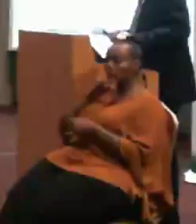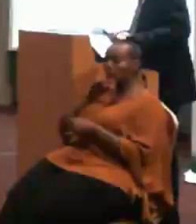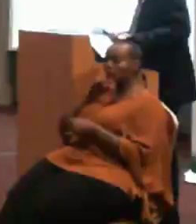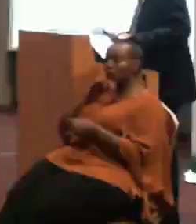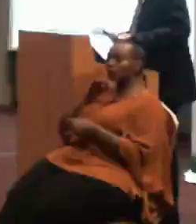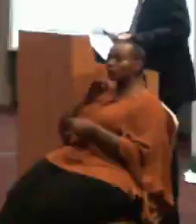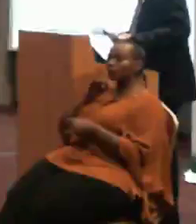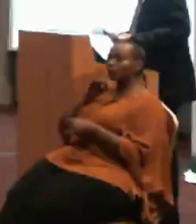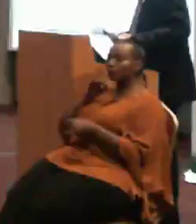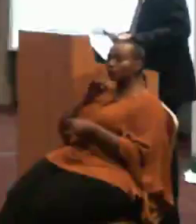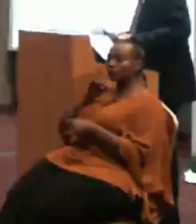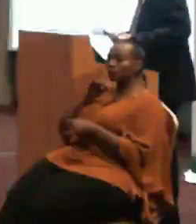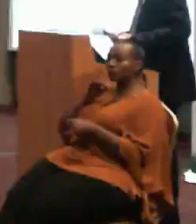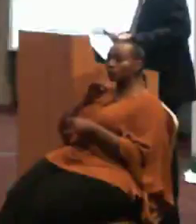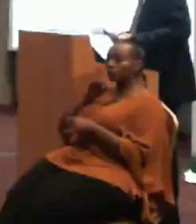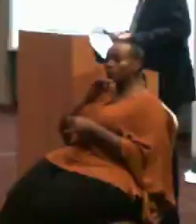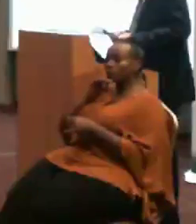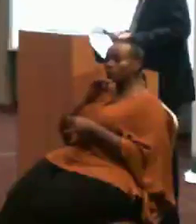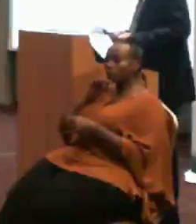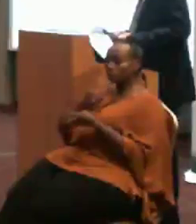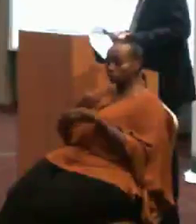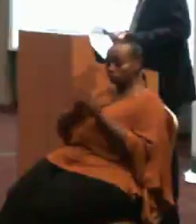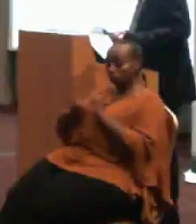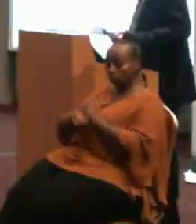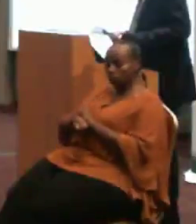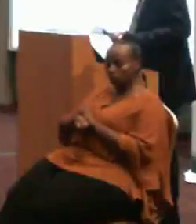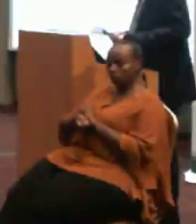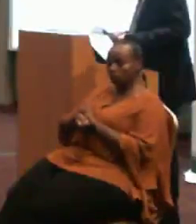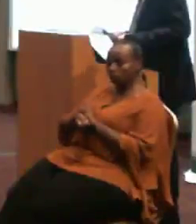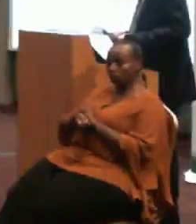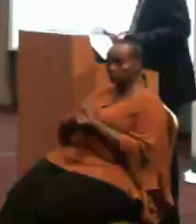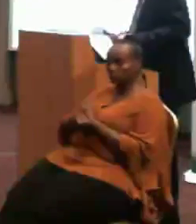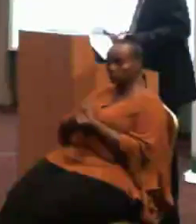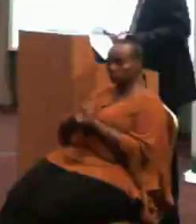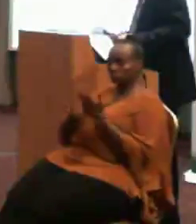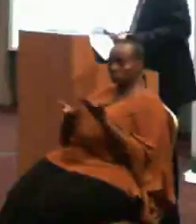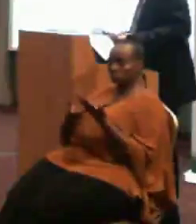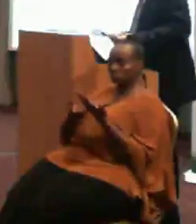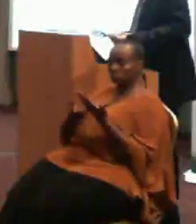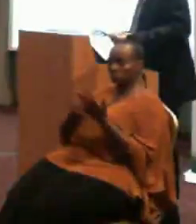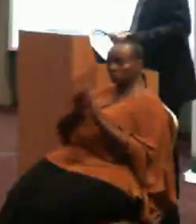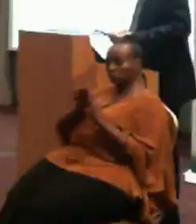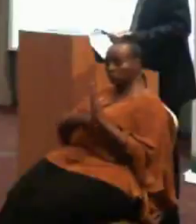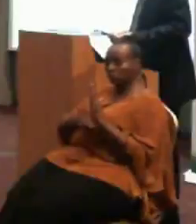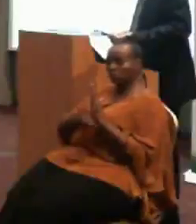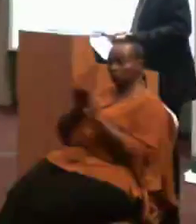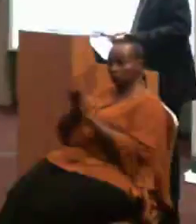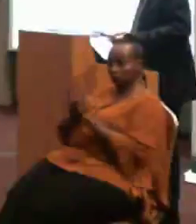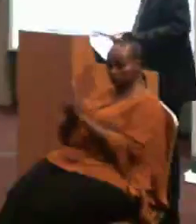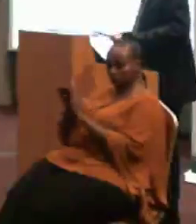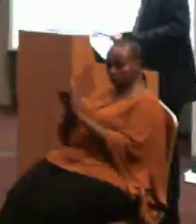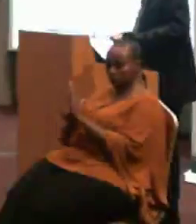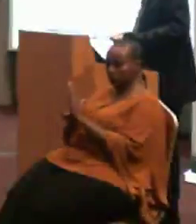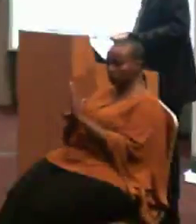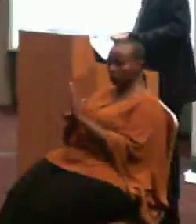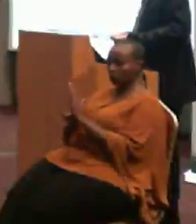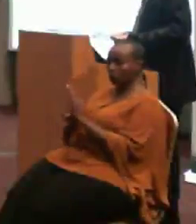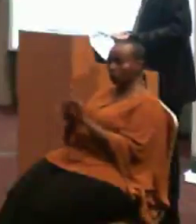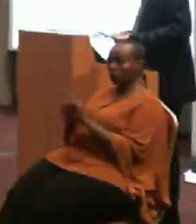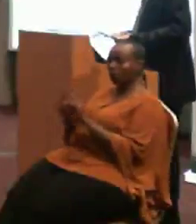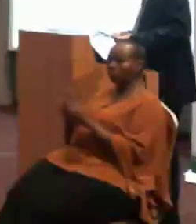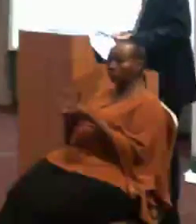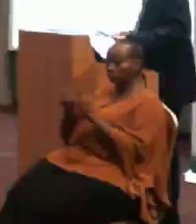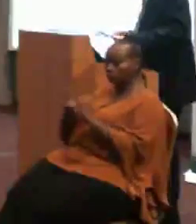just adjust primary energy for the volume movement, but also for cost changes. Just as an example of the cost